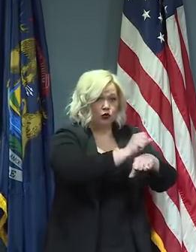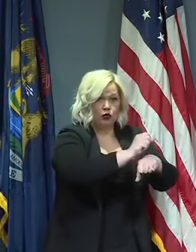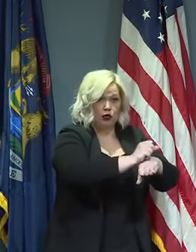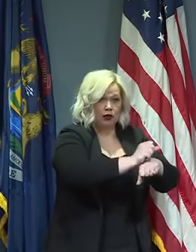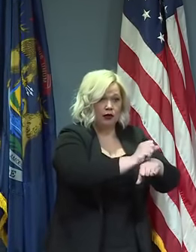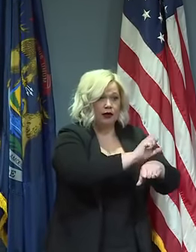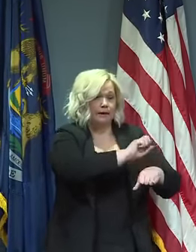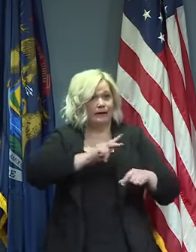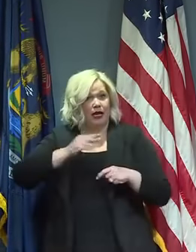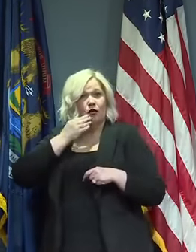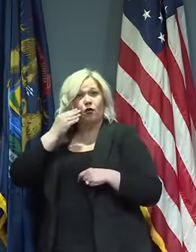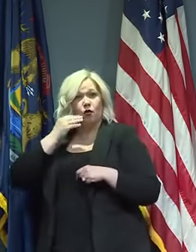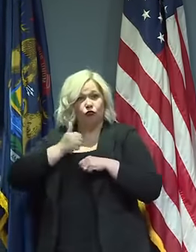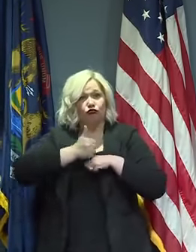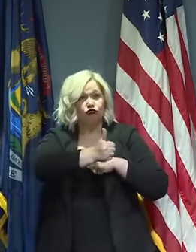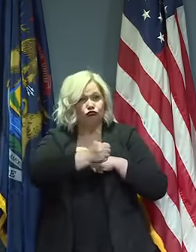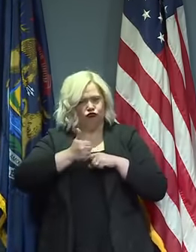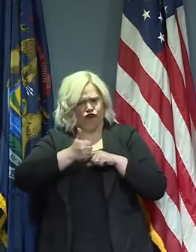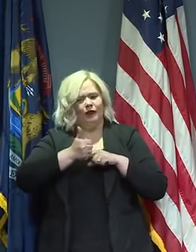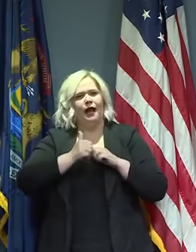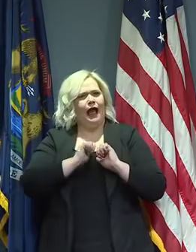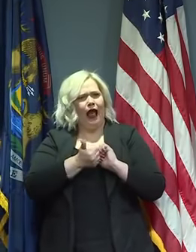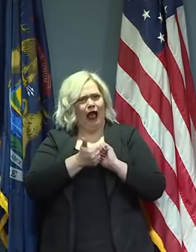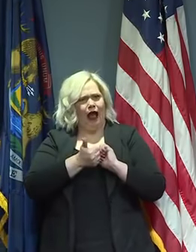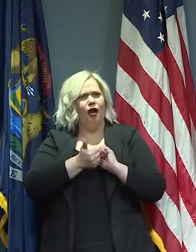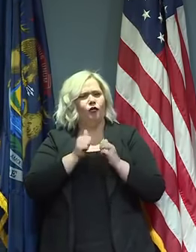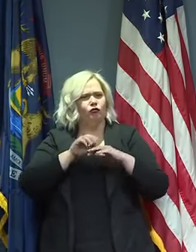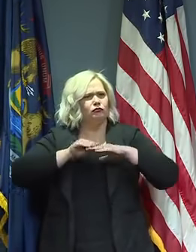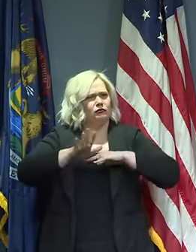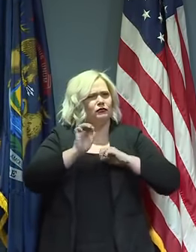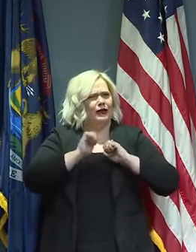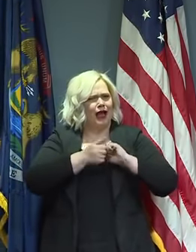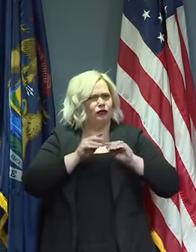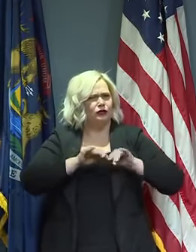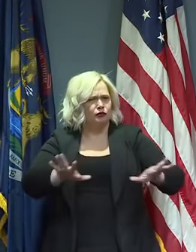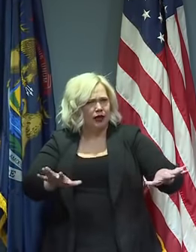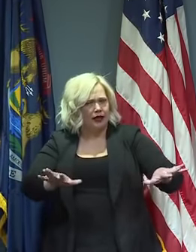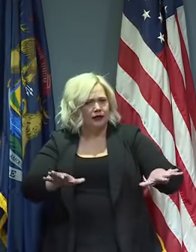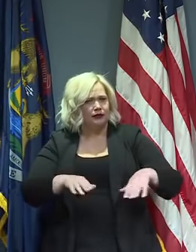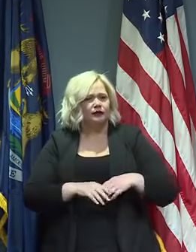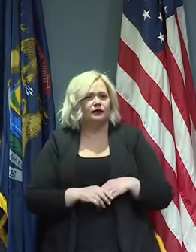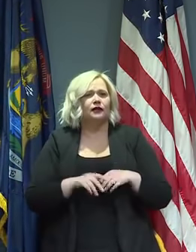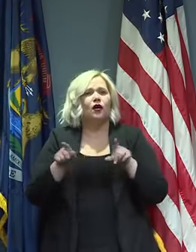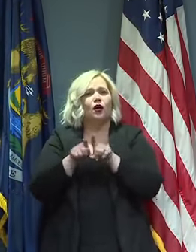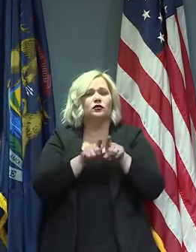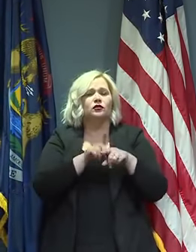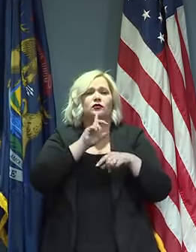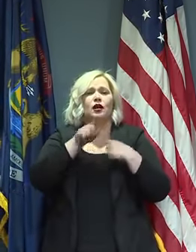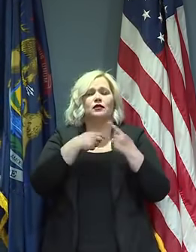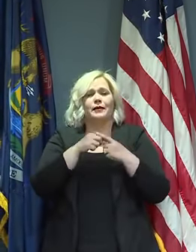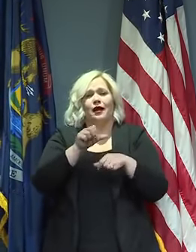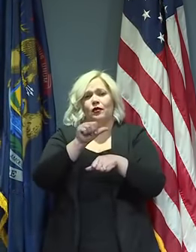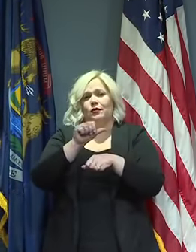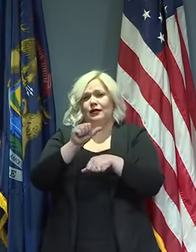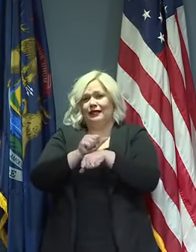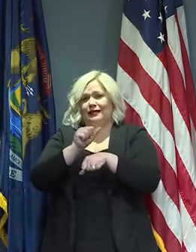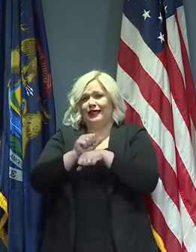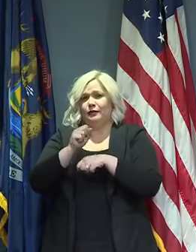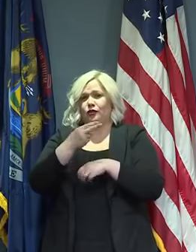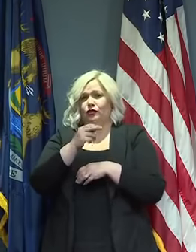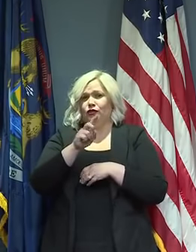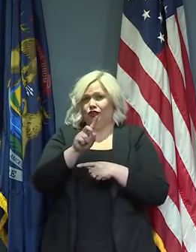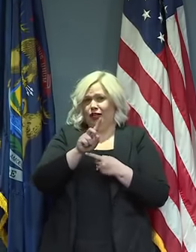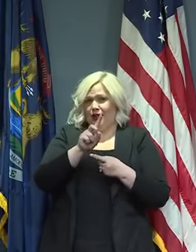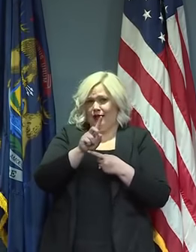back. And then lastly, this allows the state to be divided up into what's called labor sheds. The second key consideration